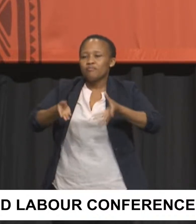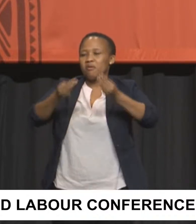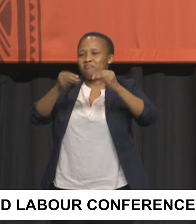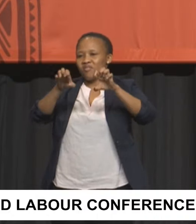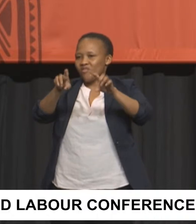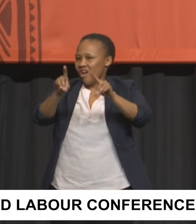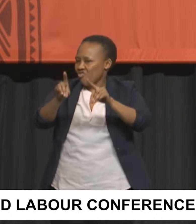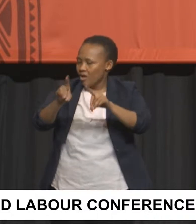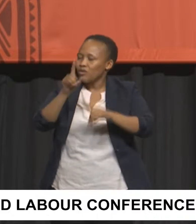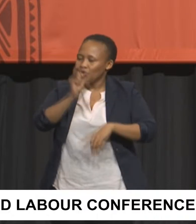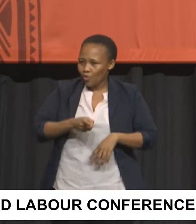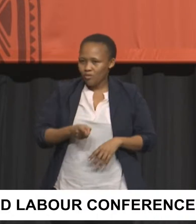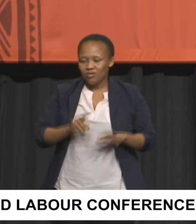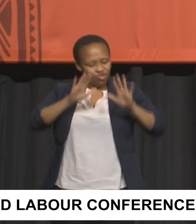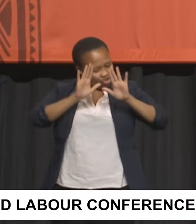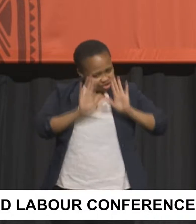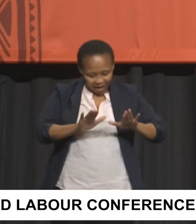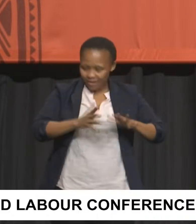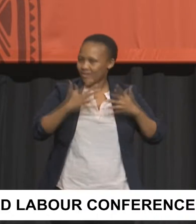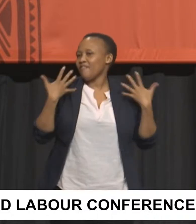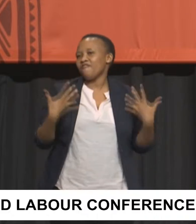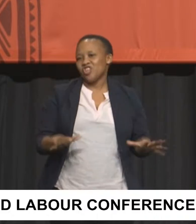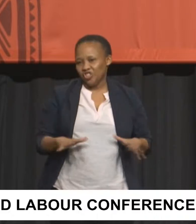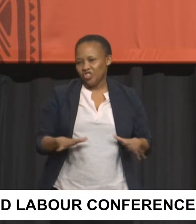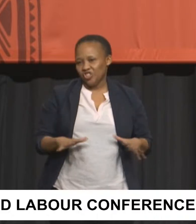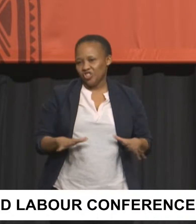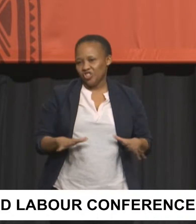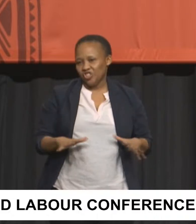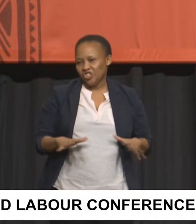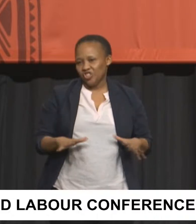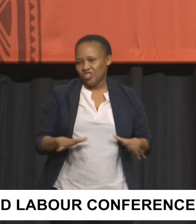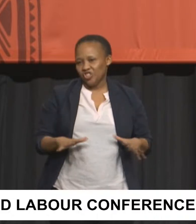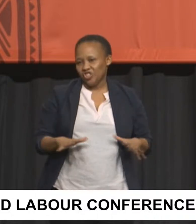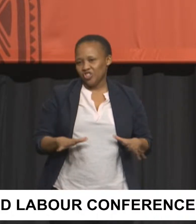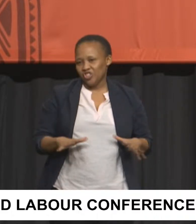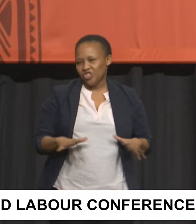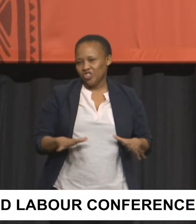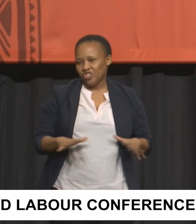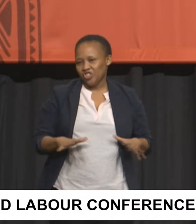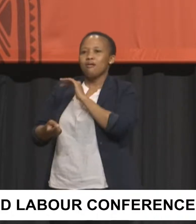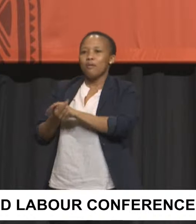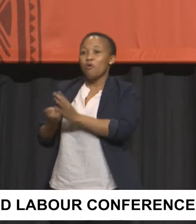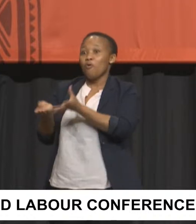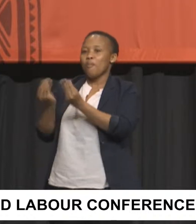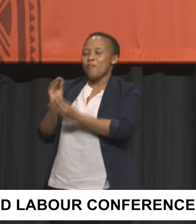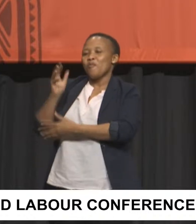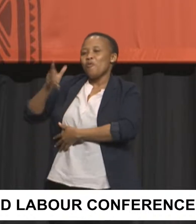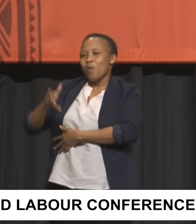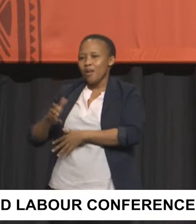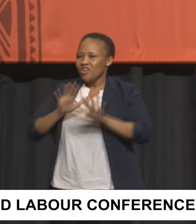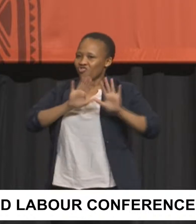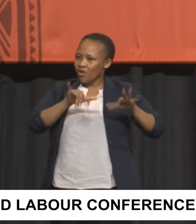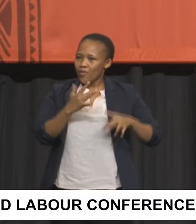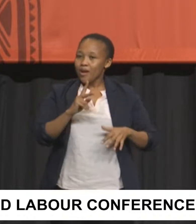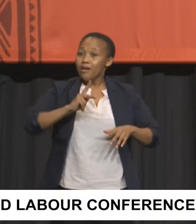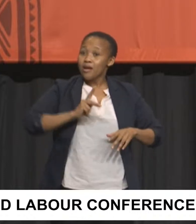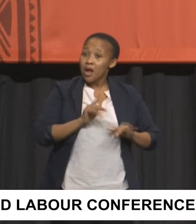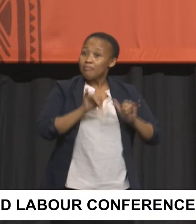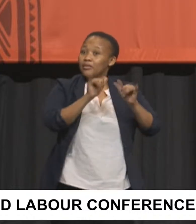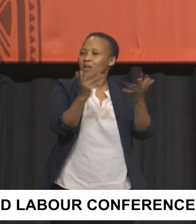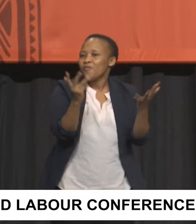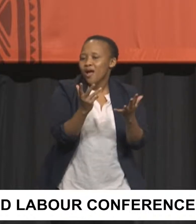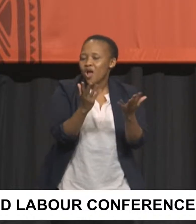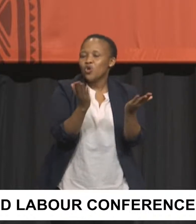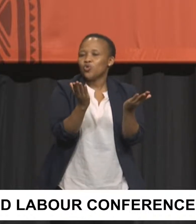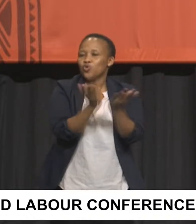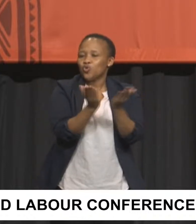allow children to be children. The time for work for them will come. The fundamental point, we've got to keep kids in school and children in school.